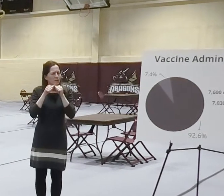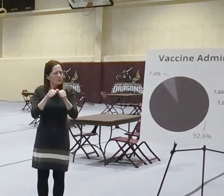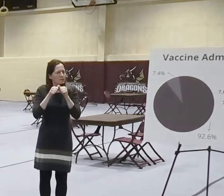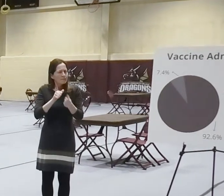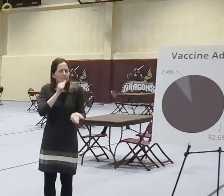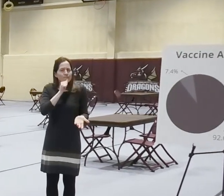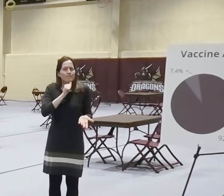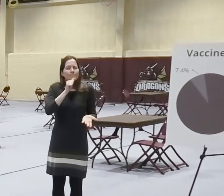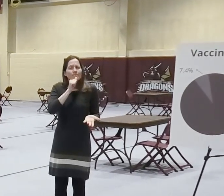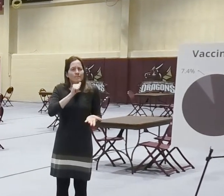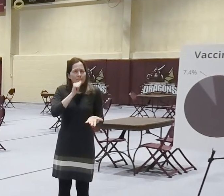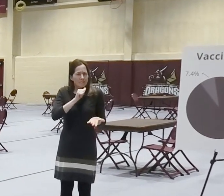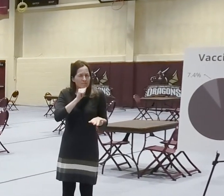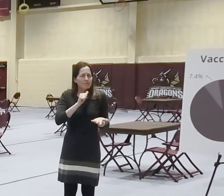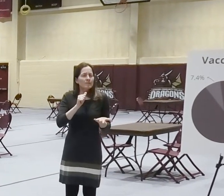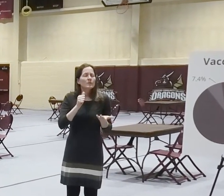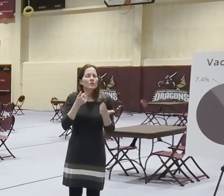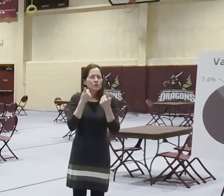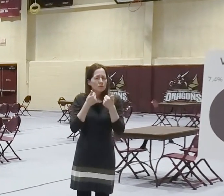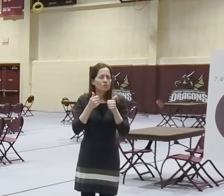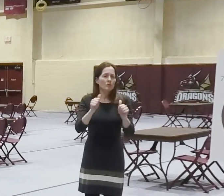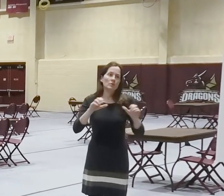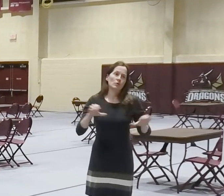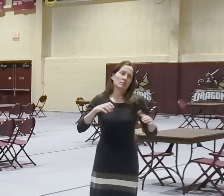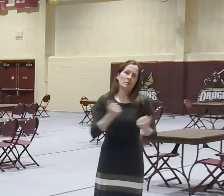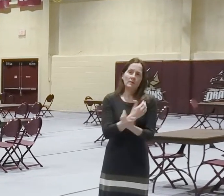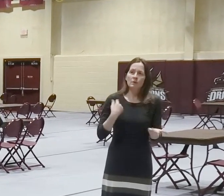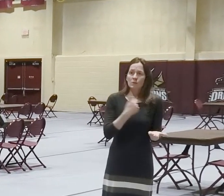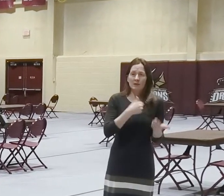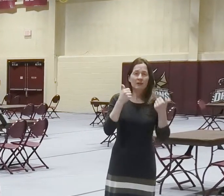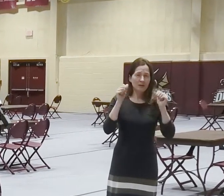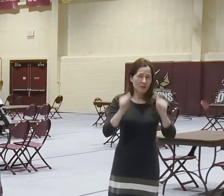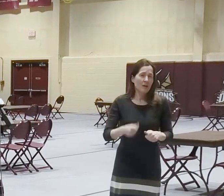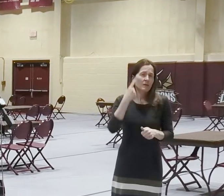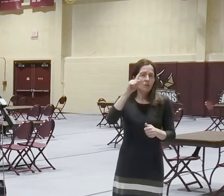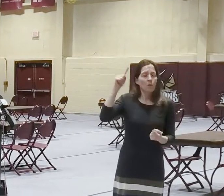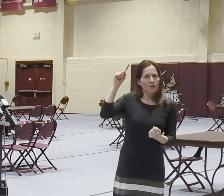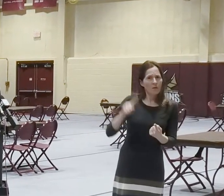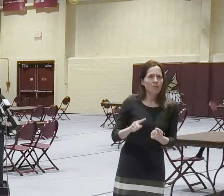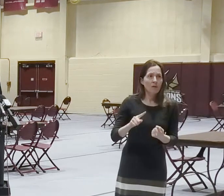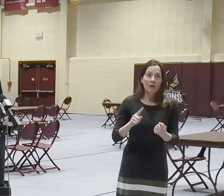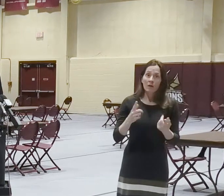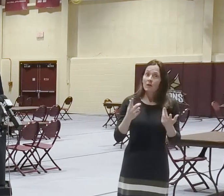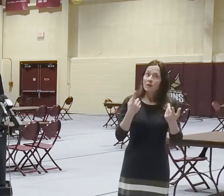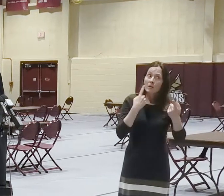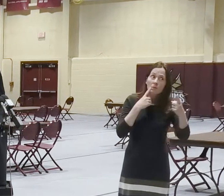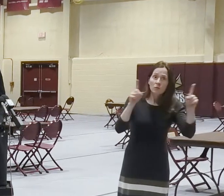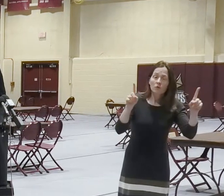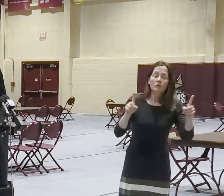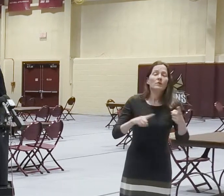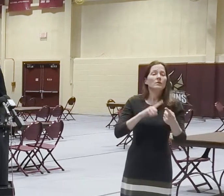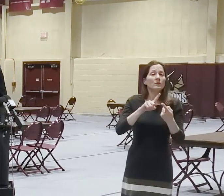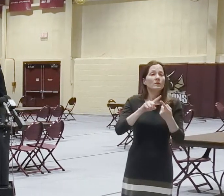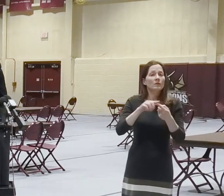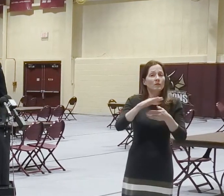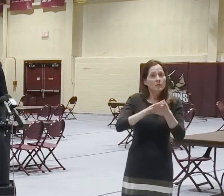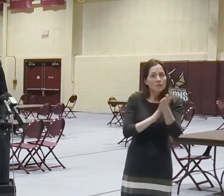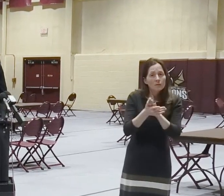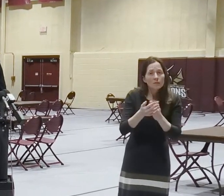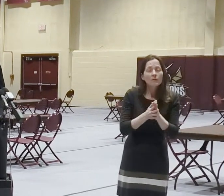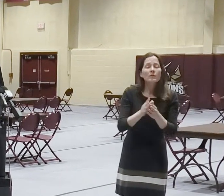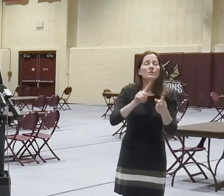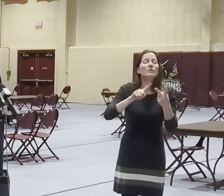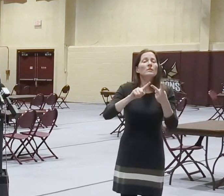the mitigation efforts that we all know are effective. Washing our hands, wearing our